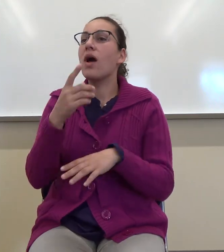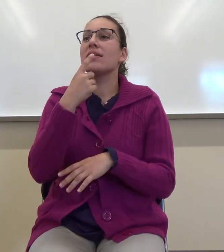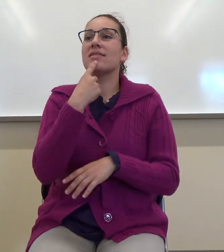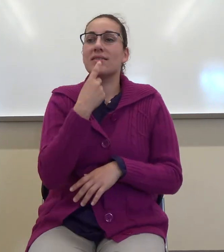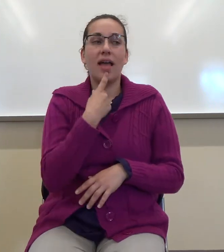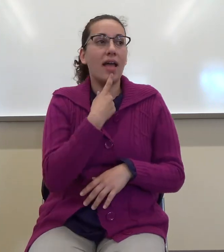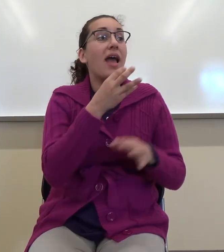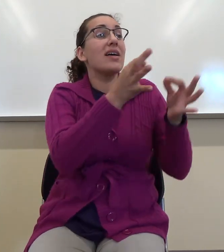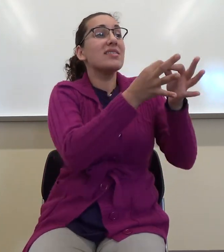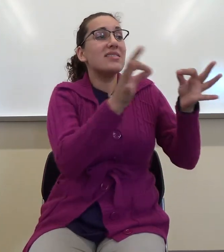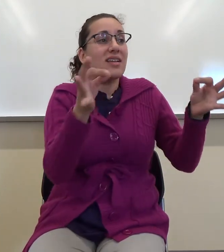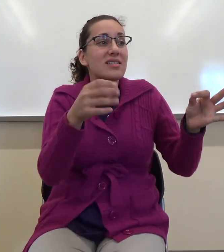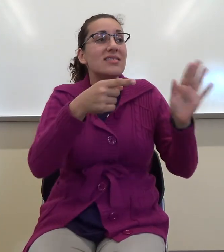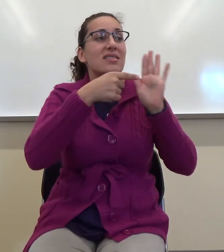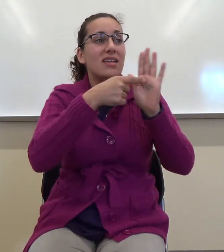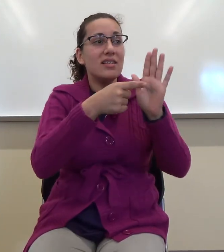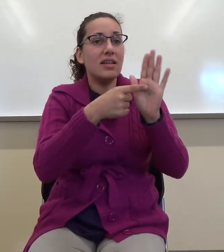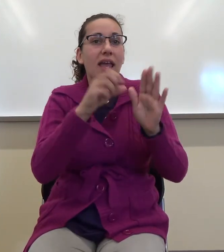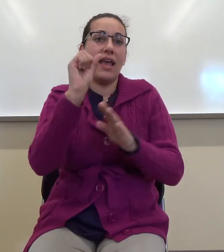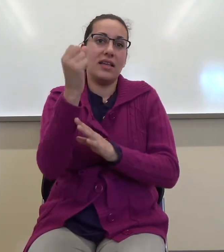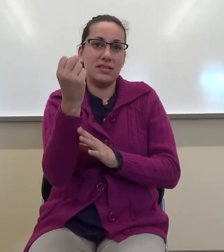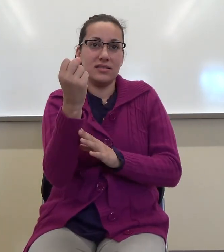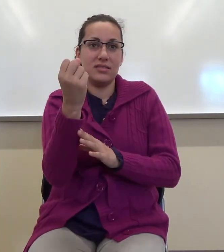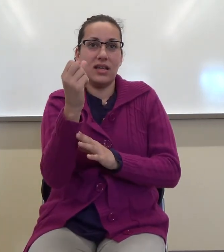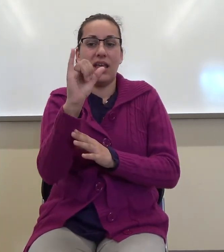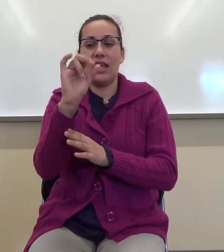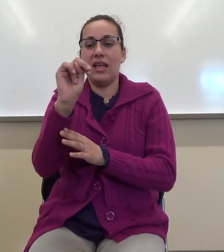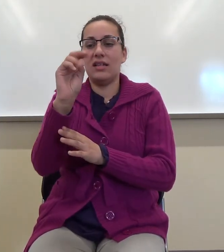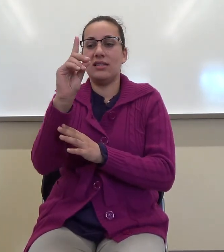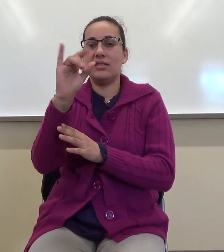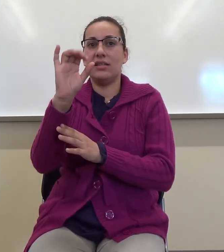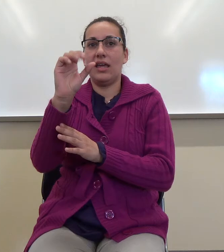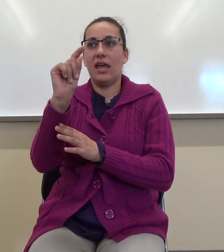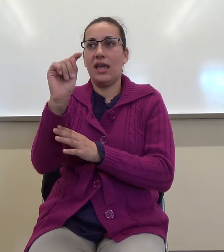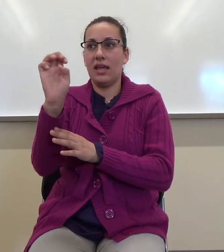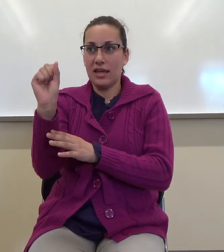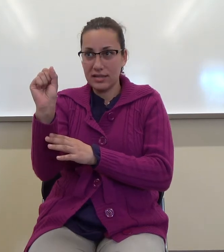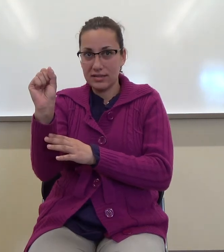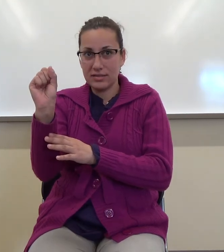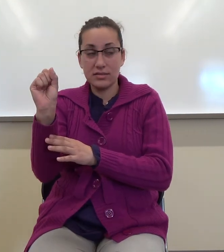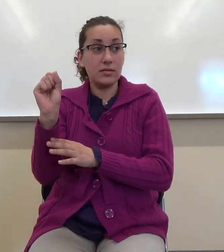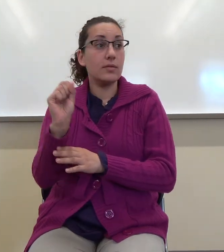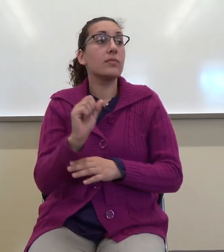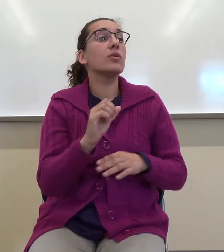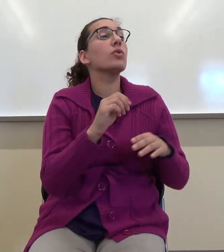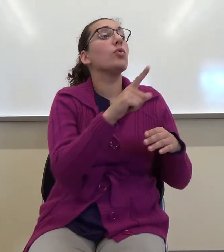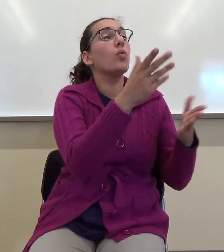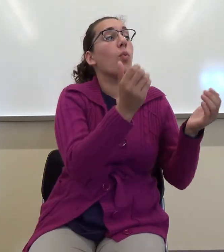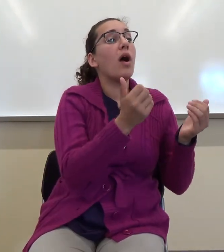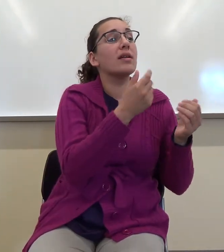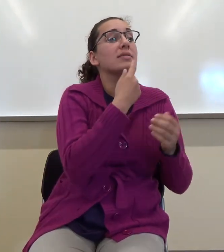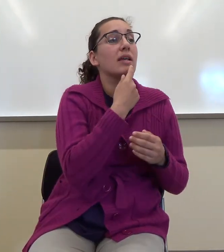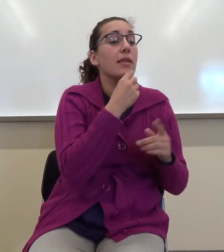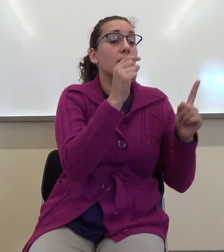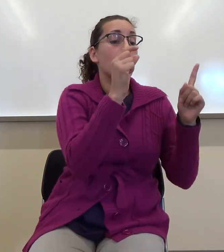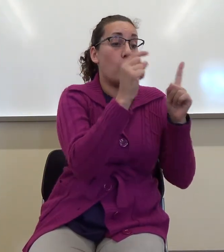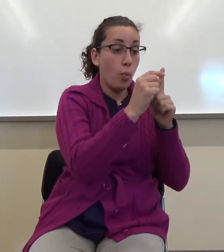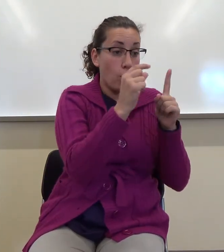indicates. What I'm really saying is the words indicate. No S.